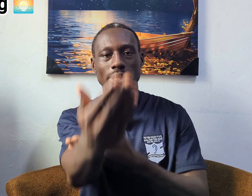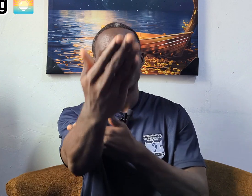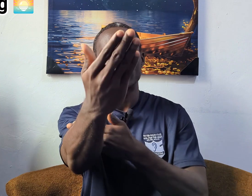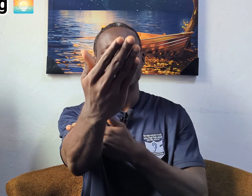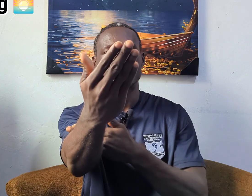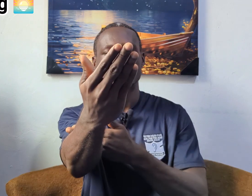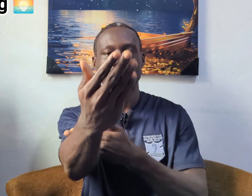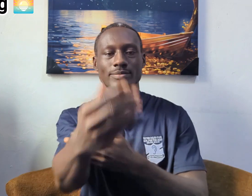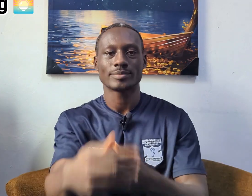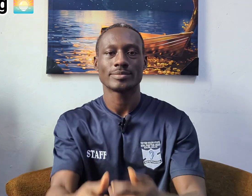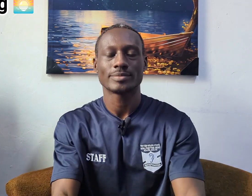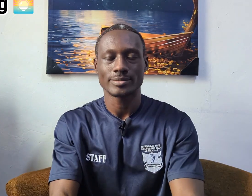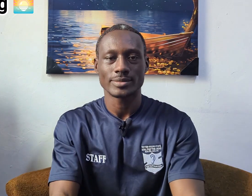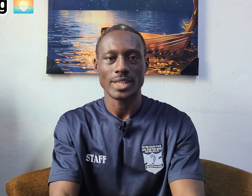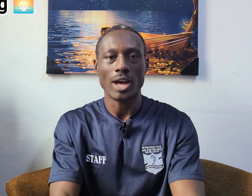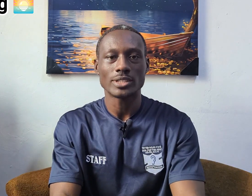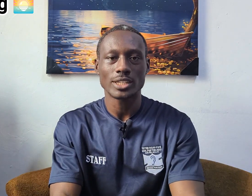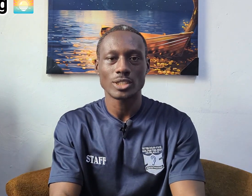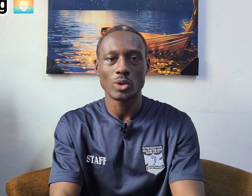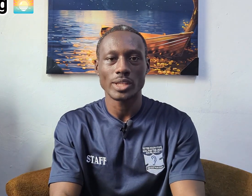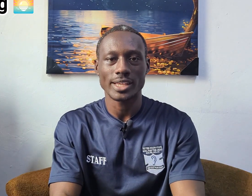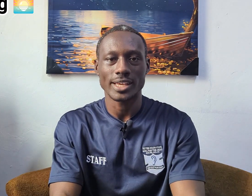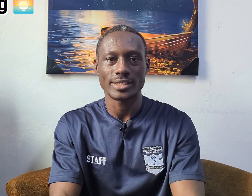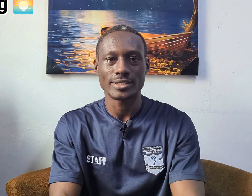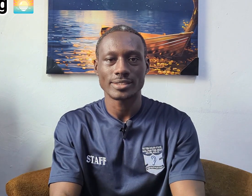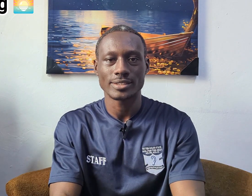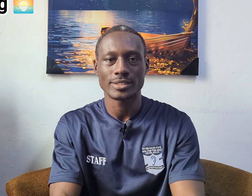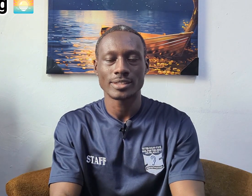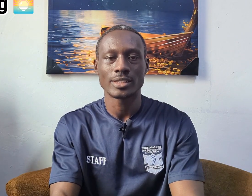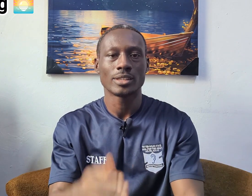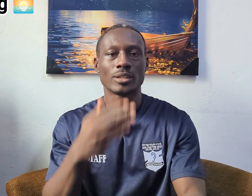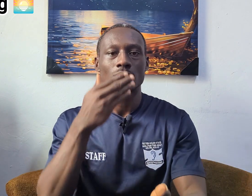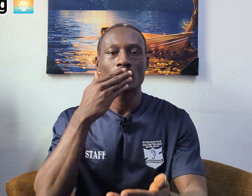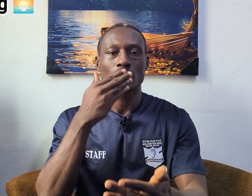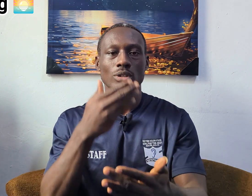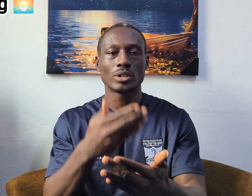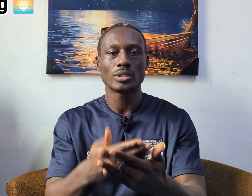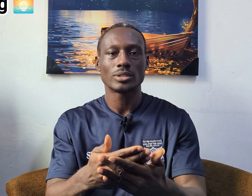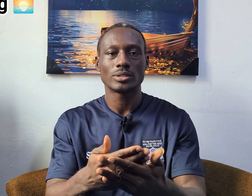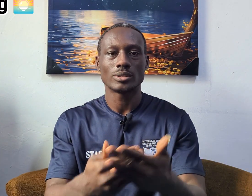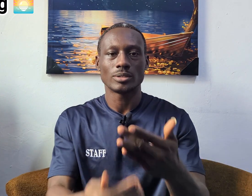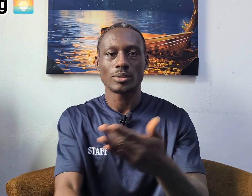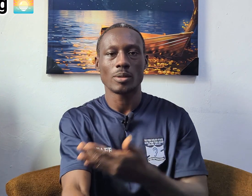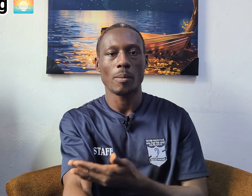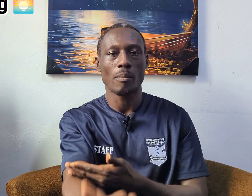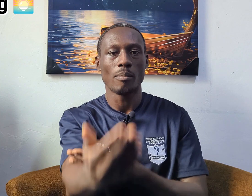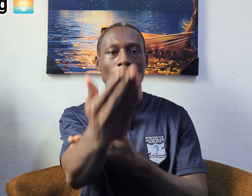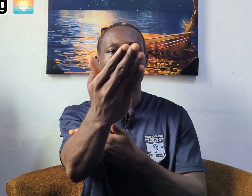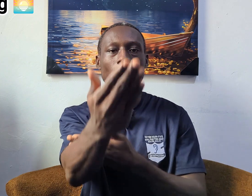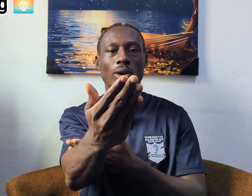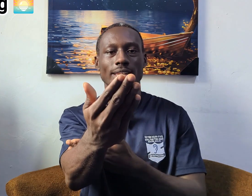morning. I'll take it slowly again. Good morning.